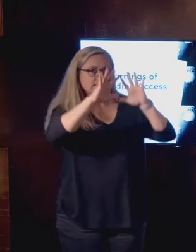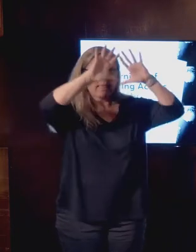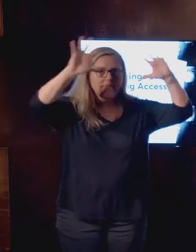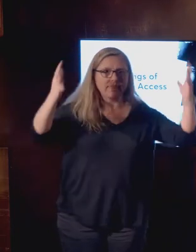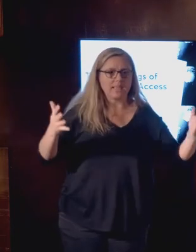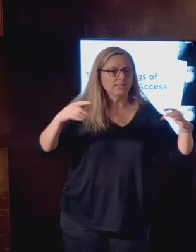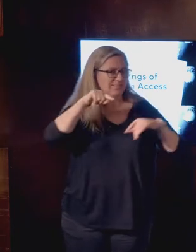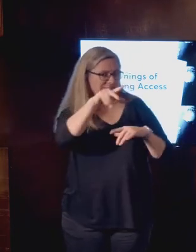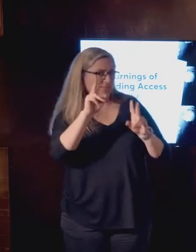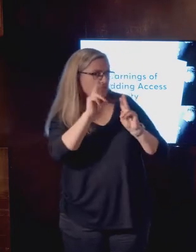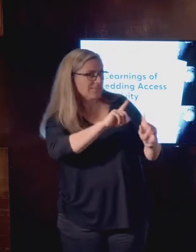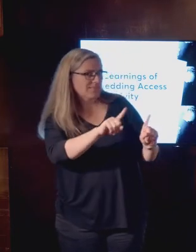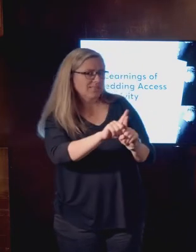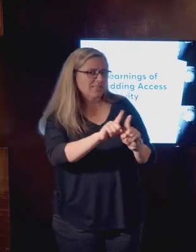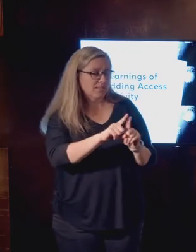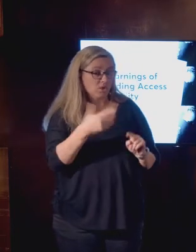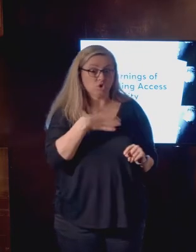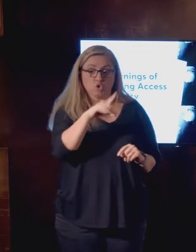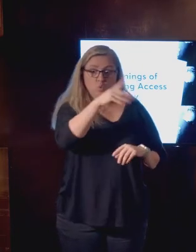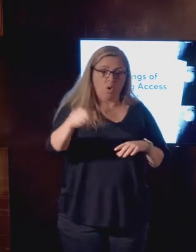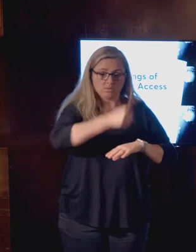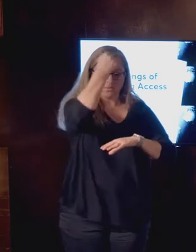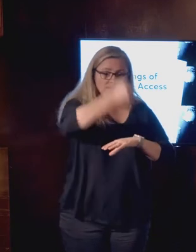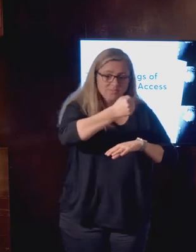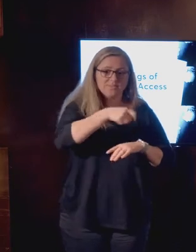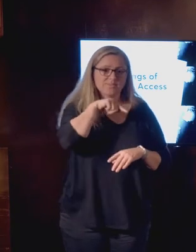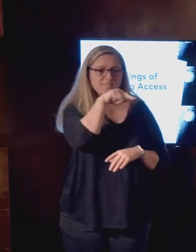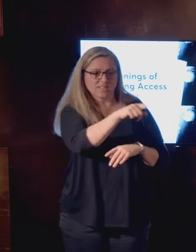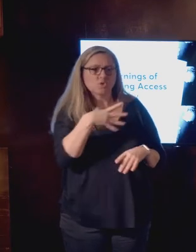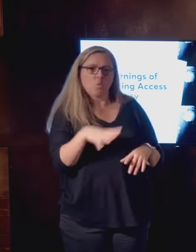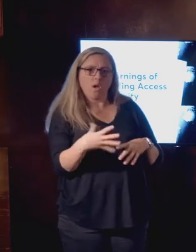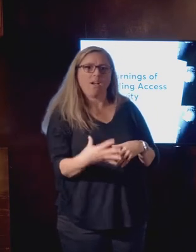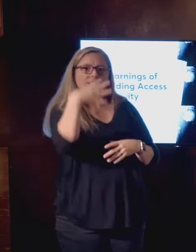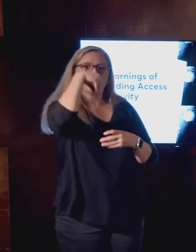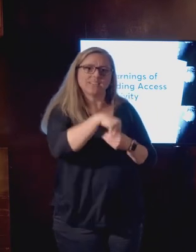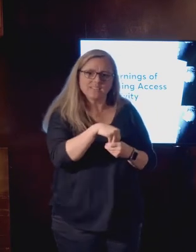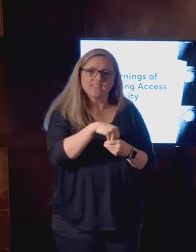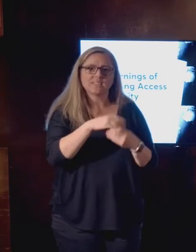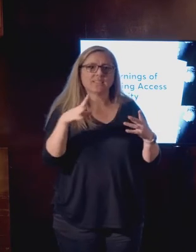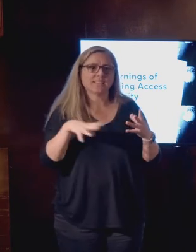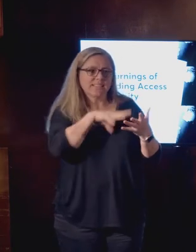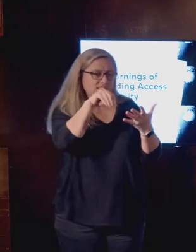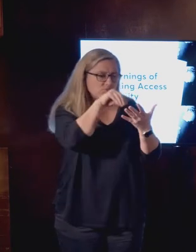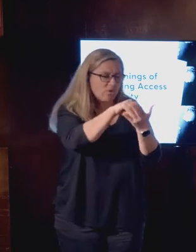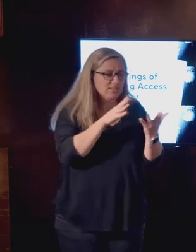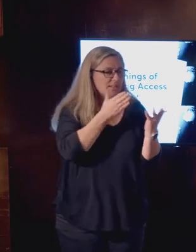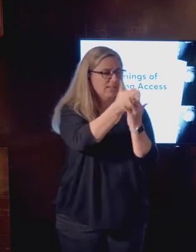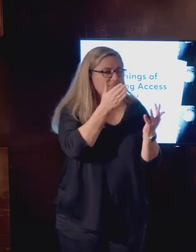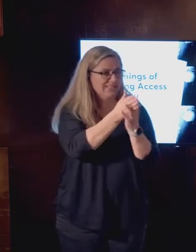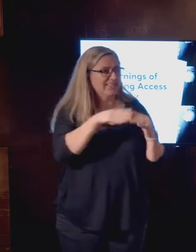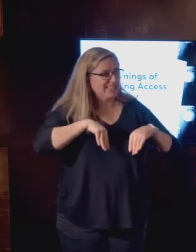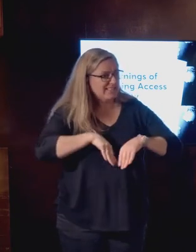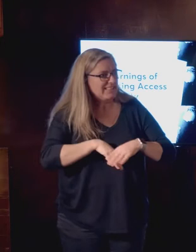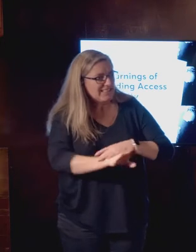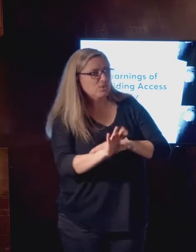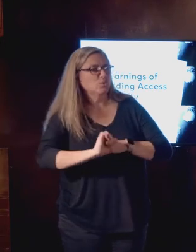put extraordinary marginalised stories centre stage, she strives for an inclusive aesthetic that integrates accessibility at the heart of